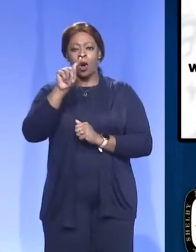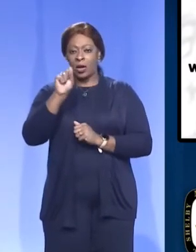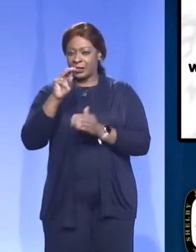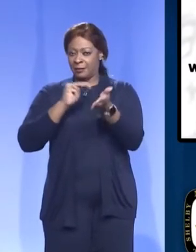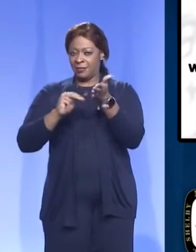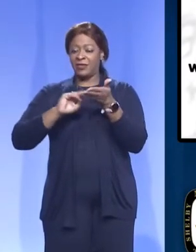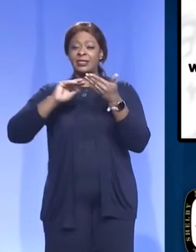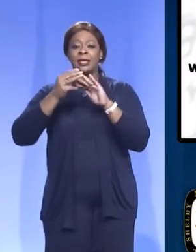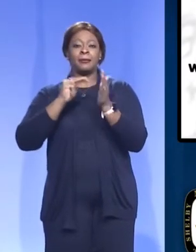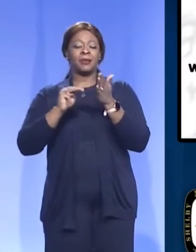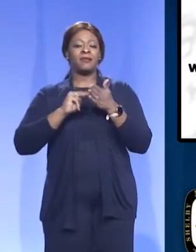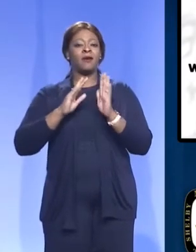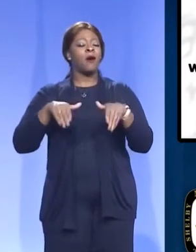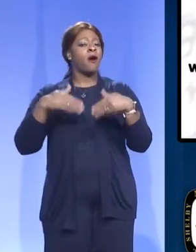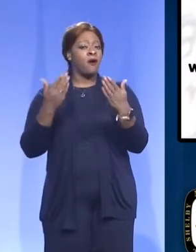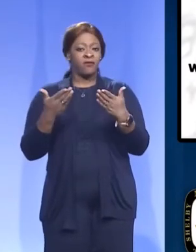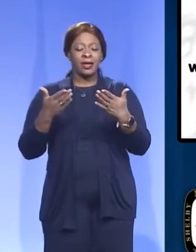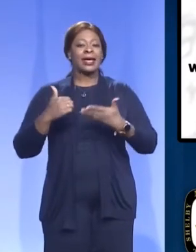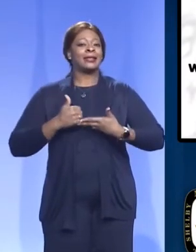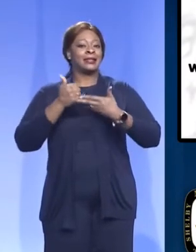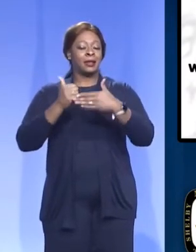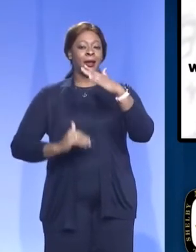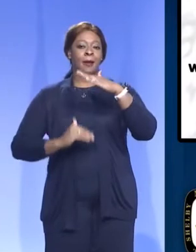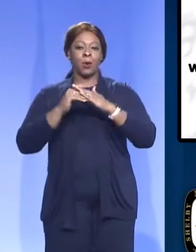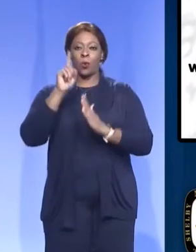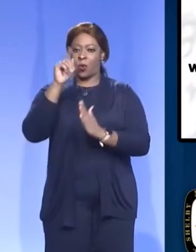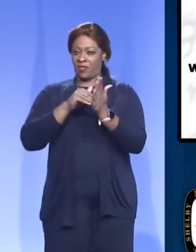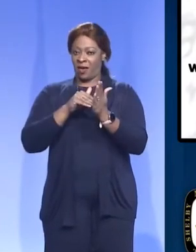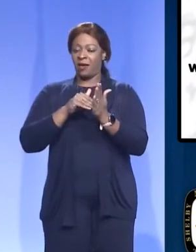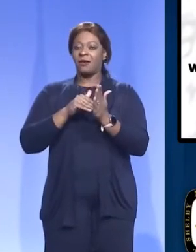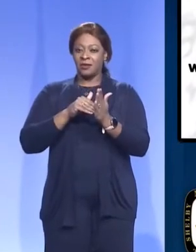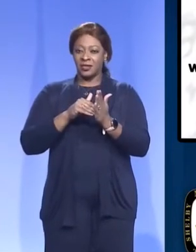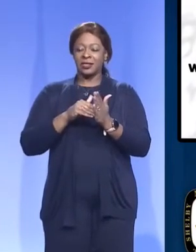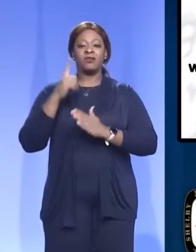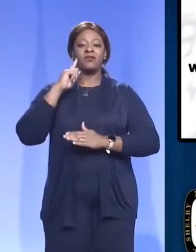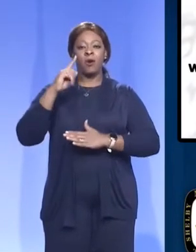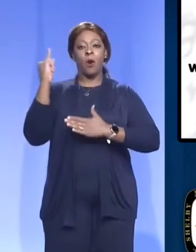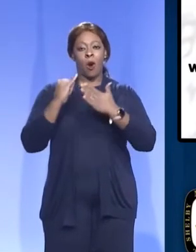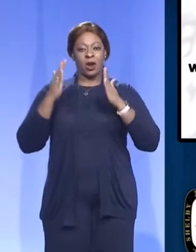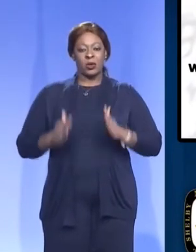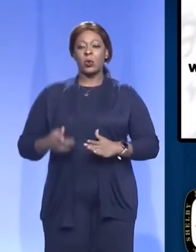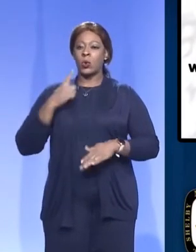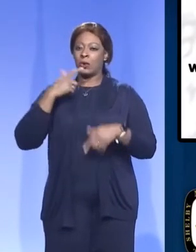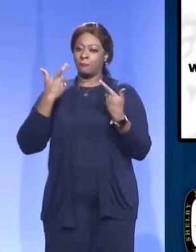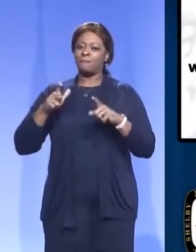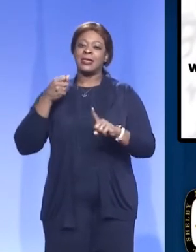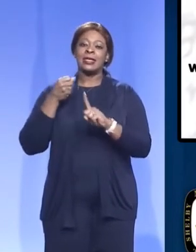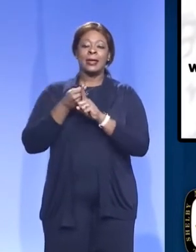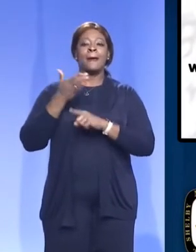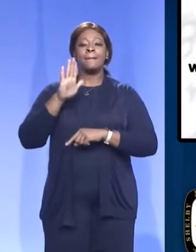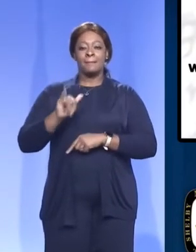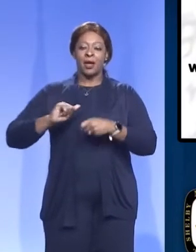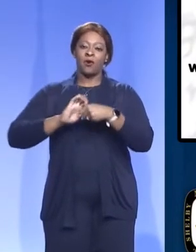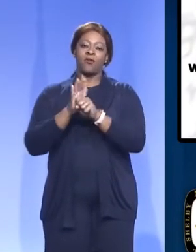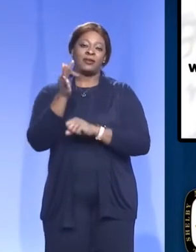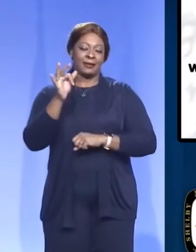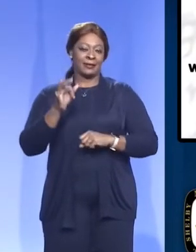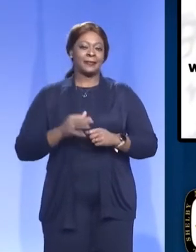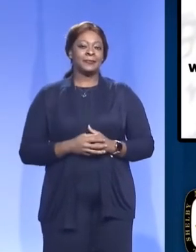City of Memphis is offering assistance up to $1,000 for artists who have been adversely affected by